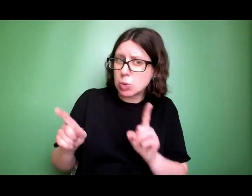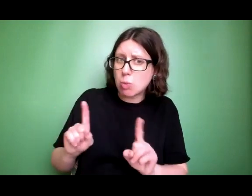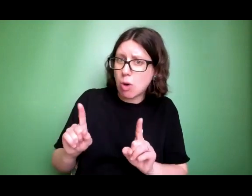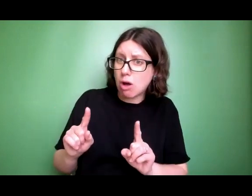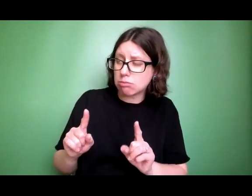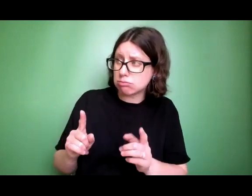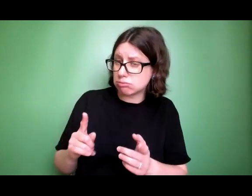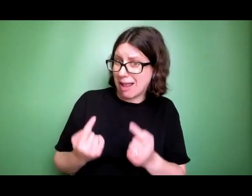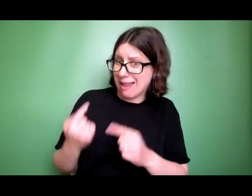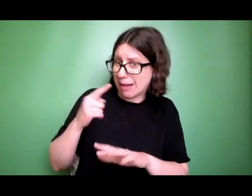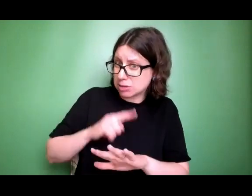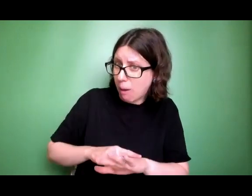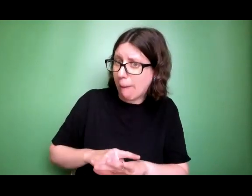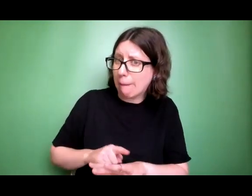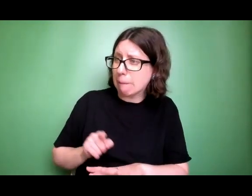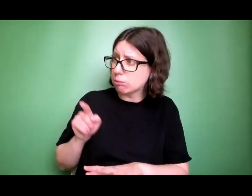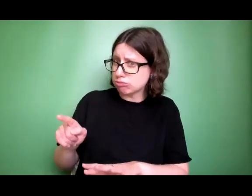you were going through a bit of a difficult time.